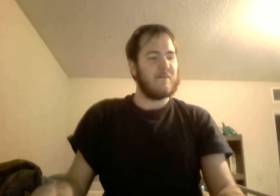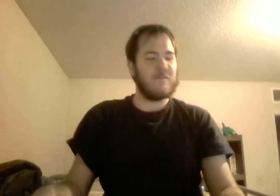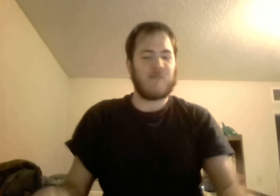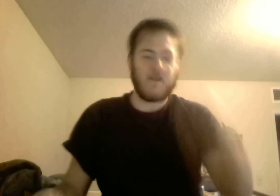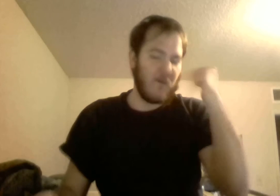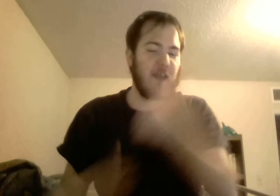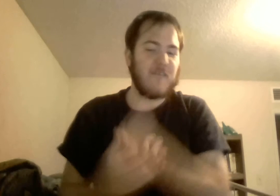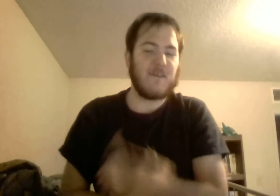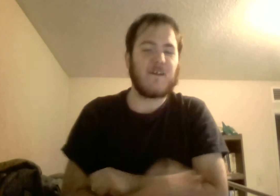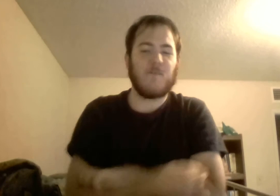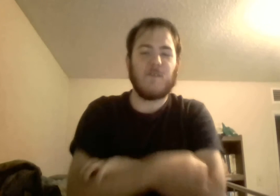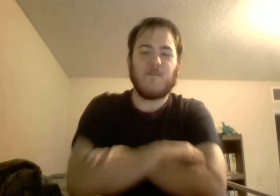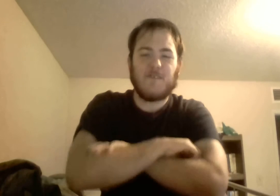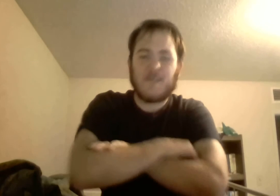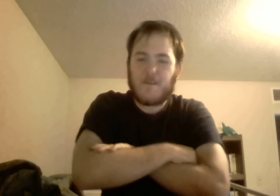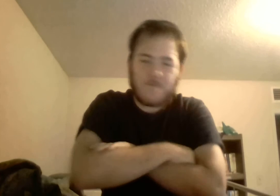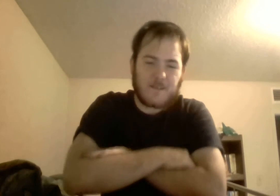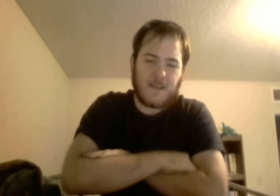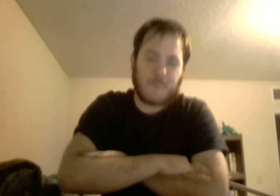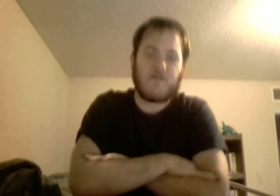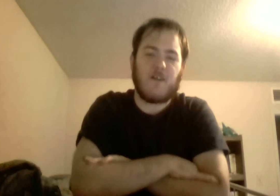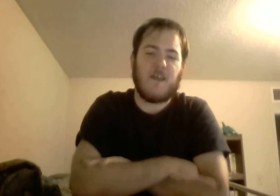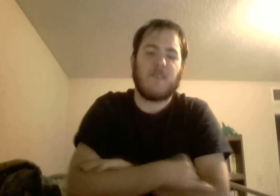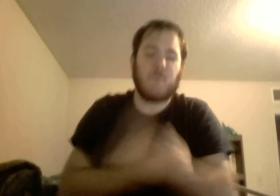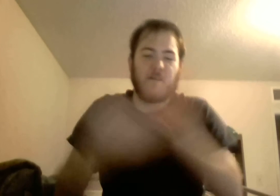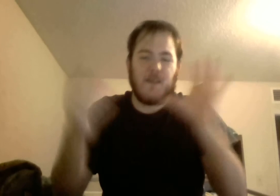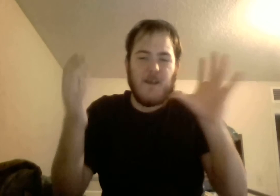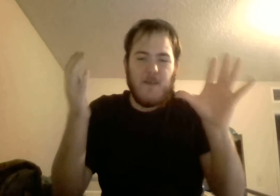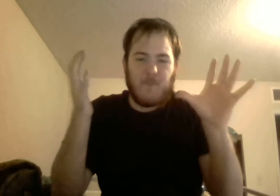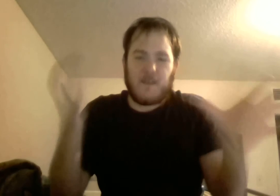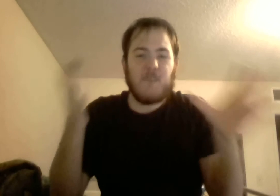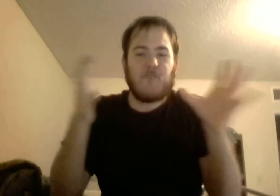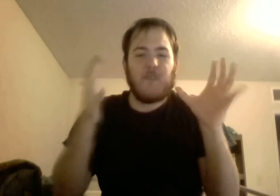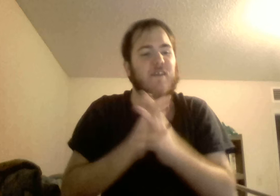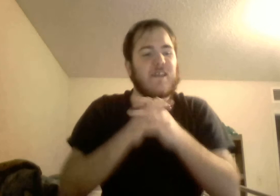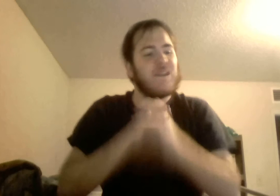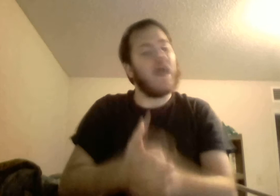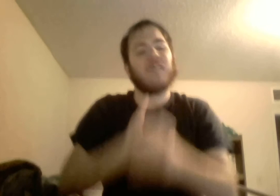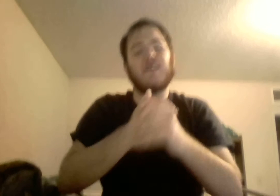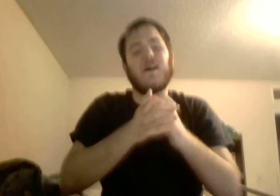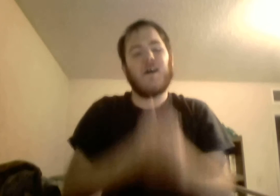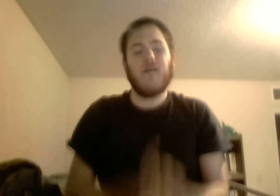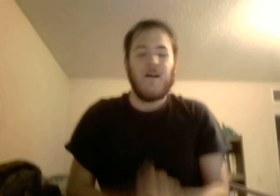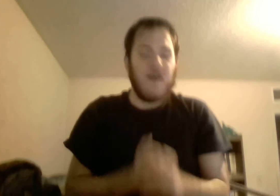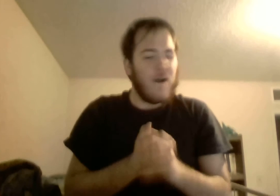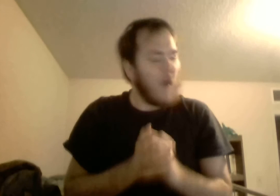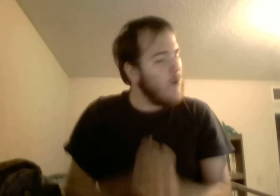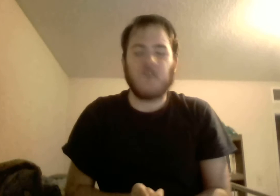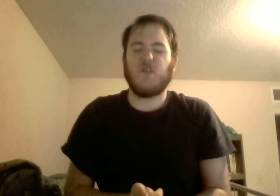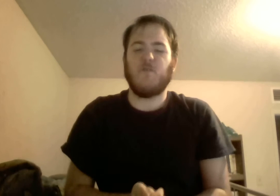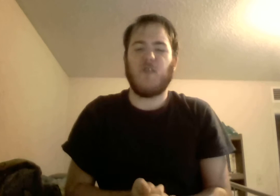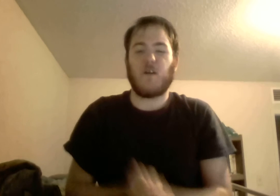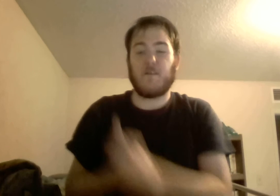We grab only the ending, because we don't need another goddamn much on hate. Anyway, my Season 5 finale. I don't want to do Young Q